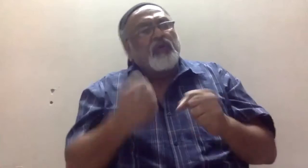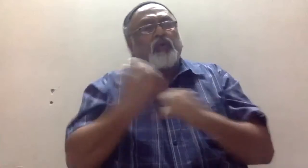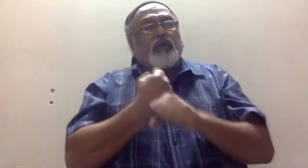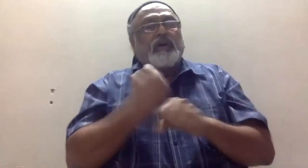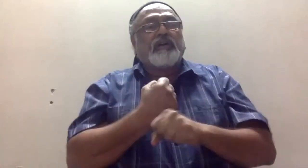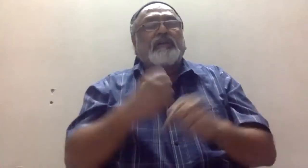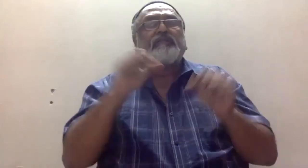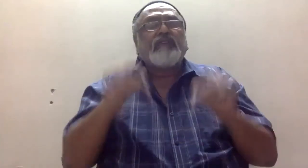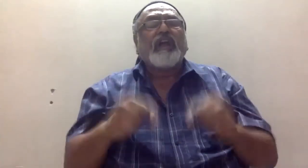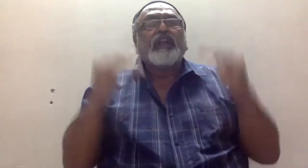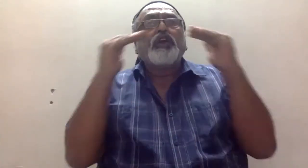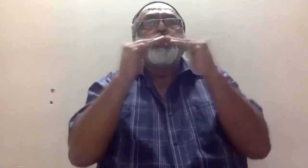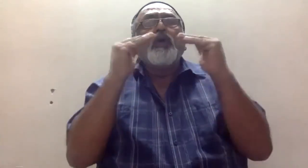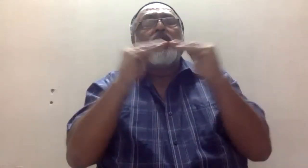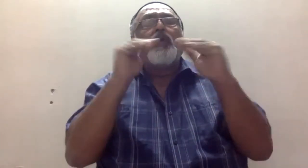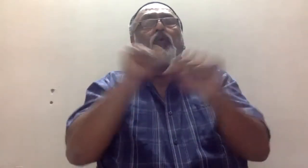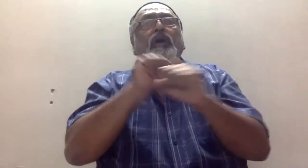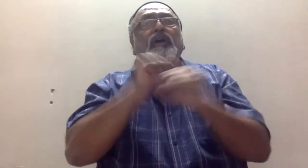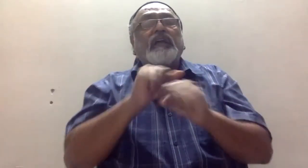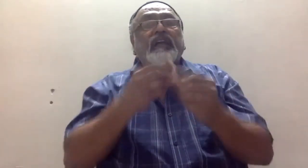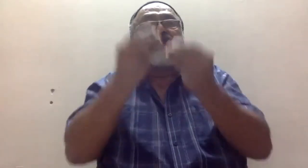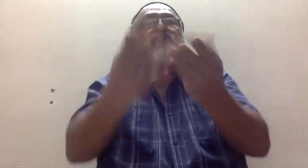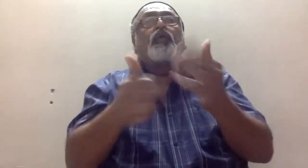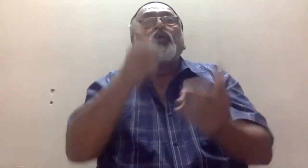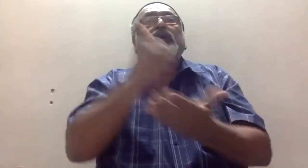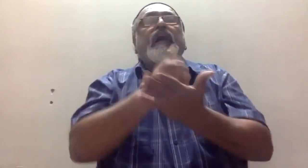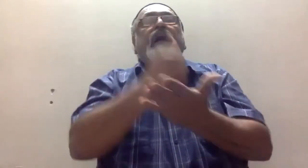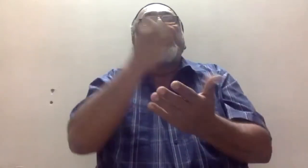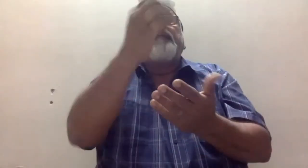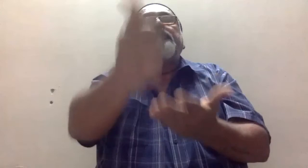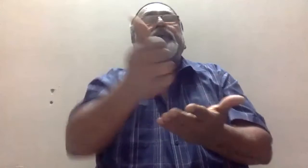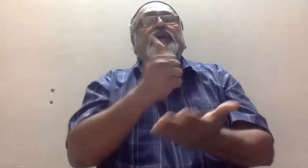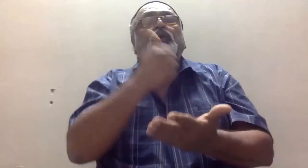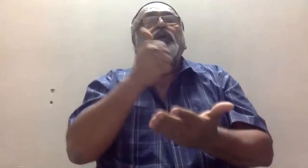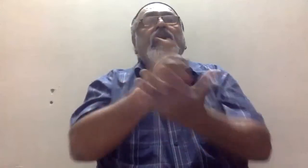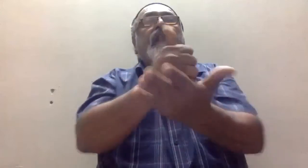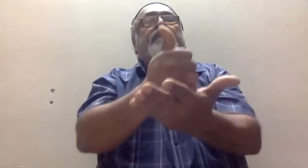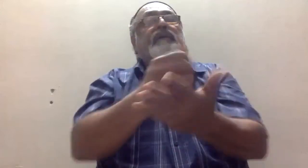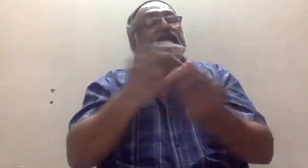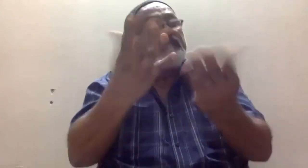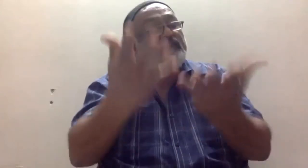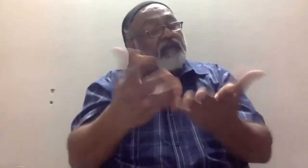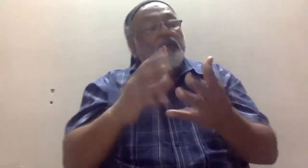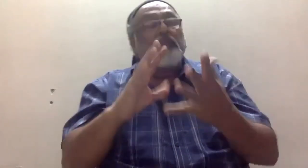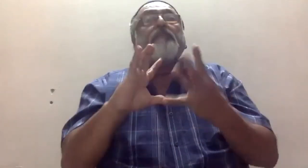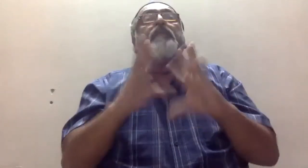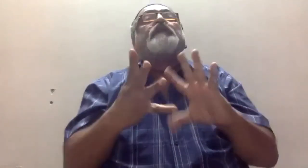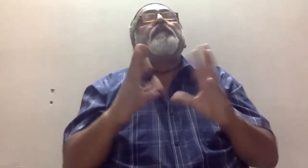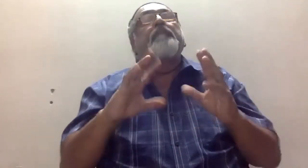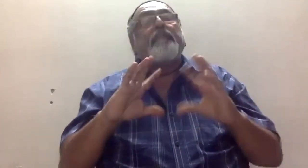with others, provided they are given reasonable accommodation and equal opportunities to participate in the justice